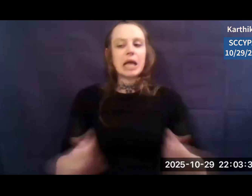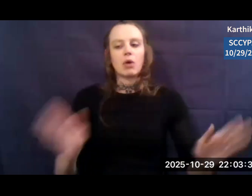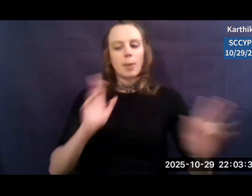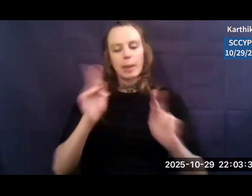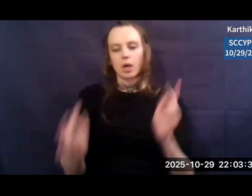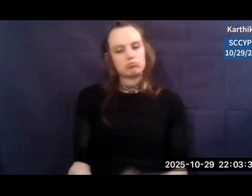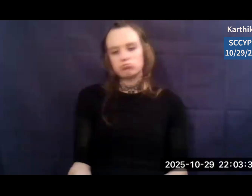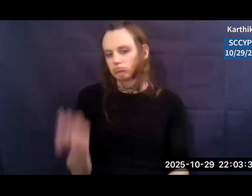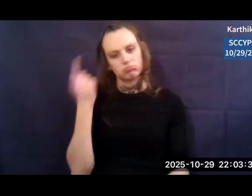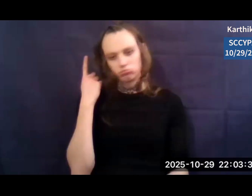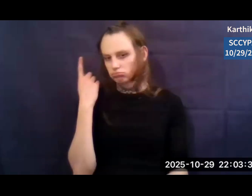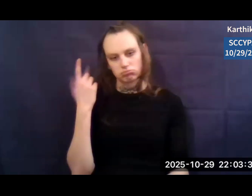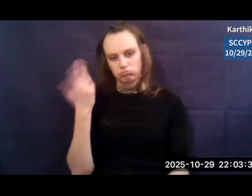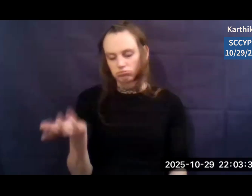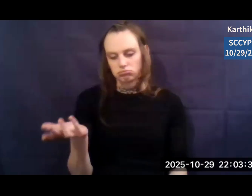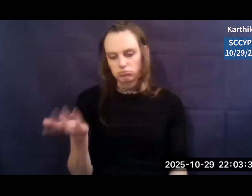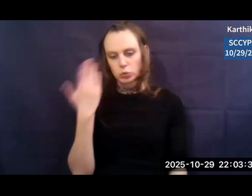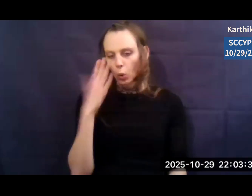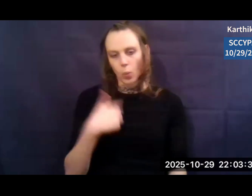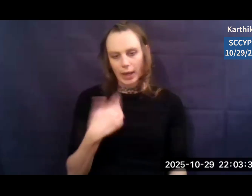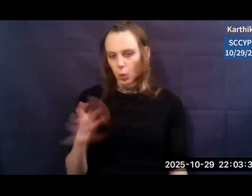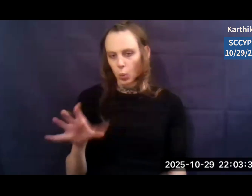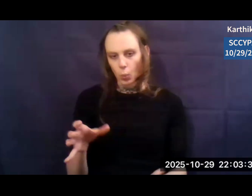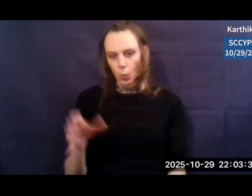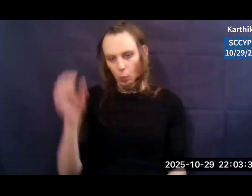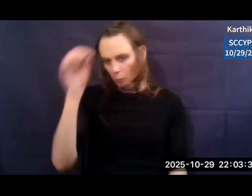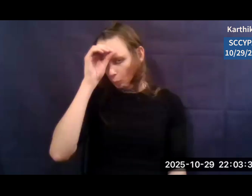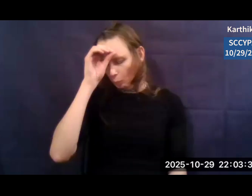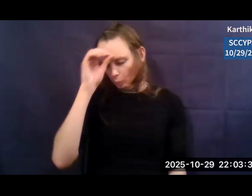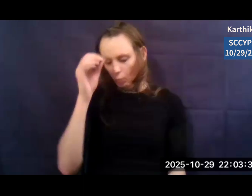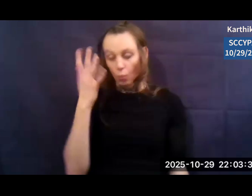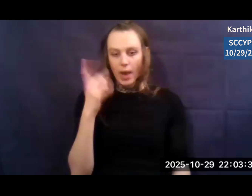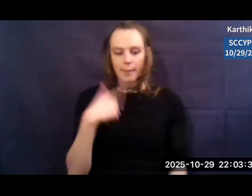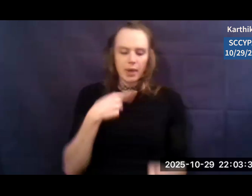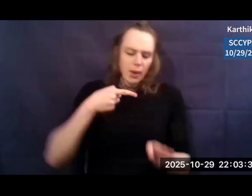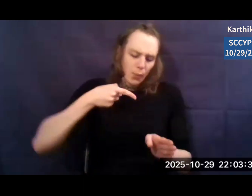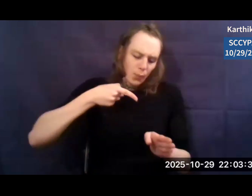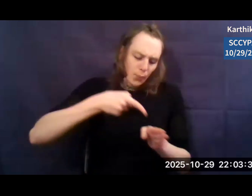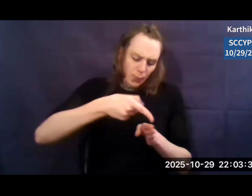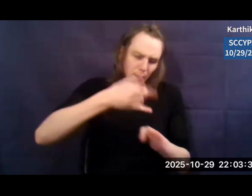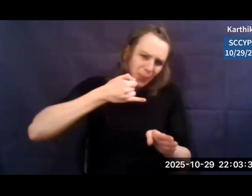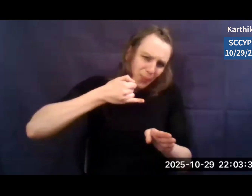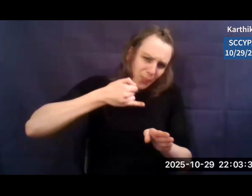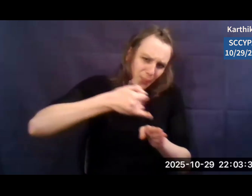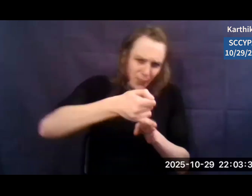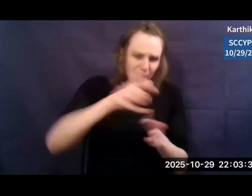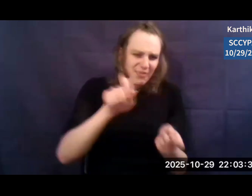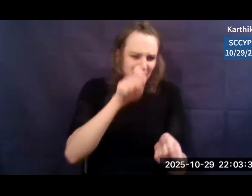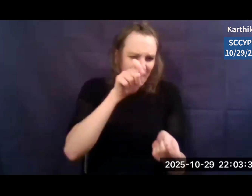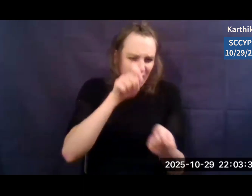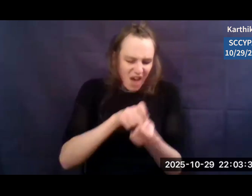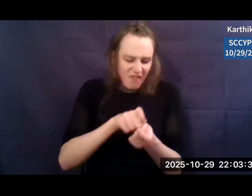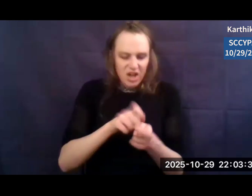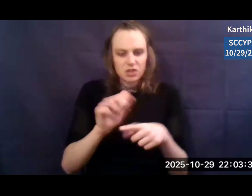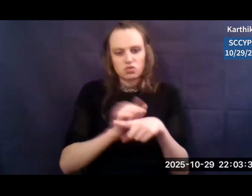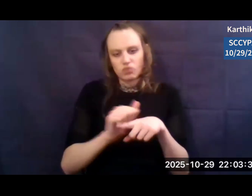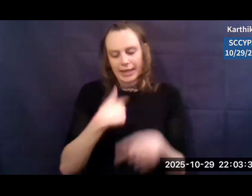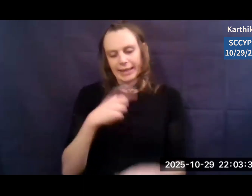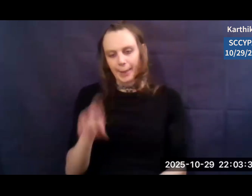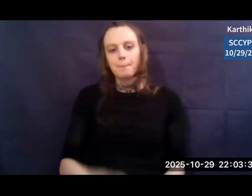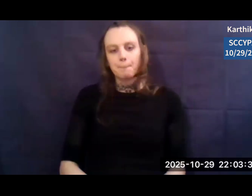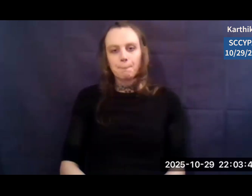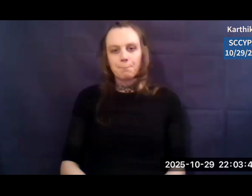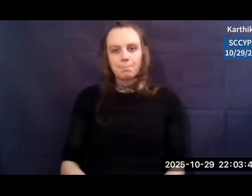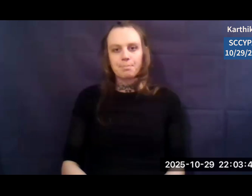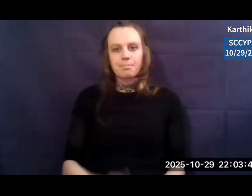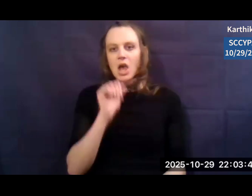So, just because of like the specialized education and training and certifications and stuff. So, yeah, and that's not to like